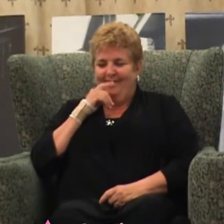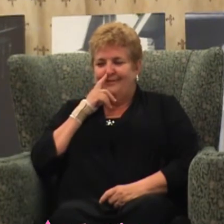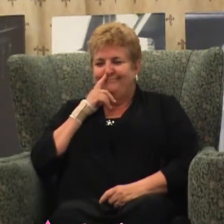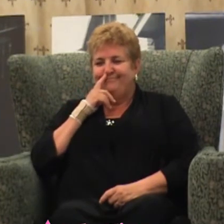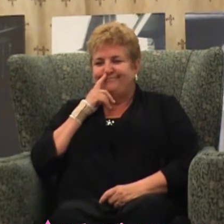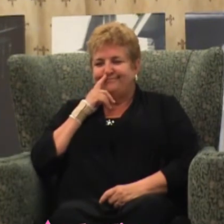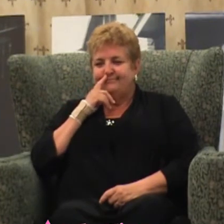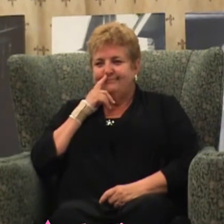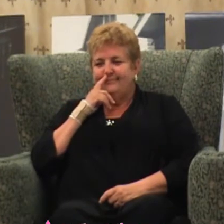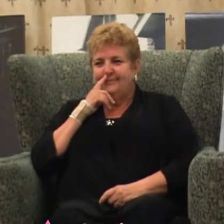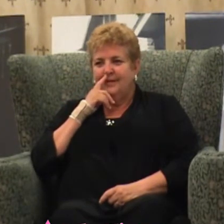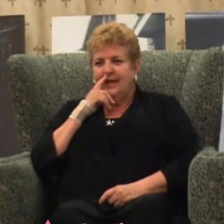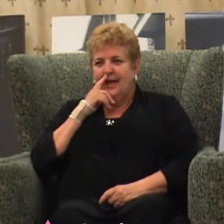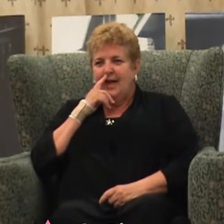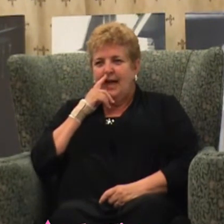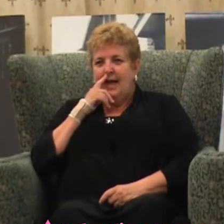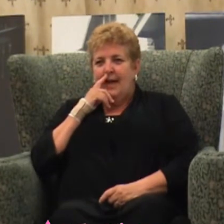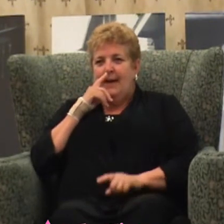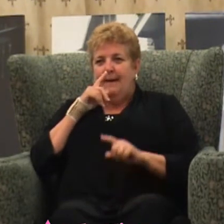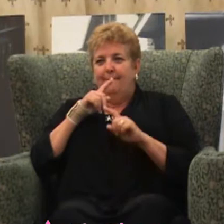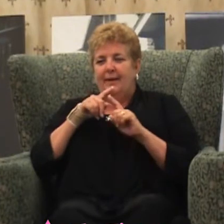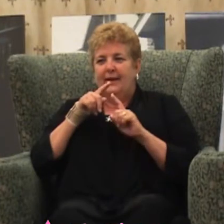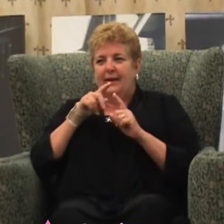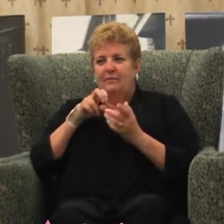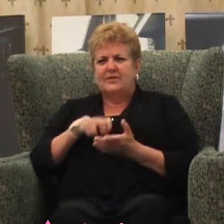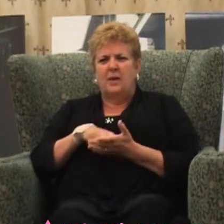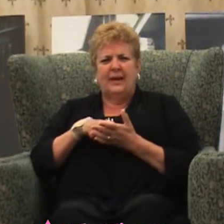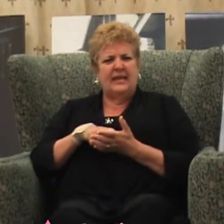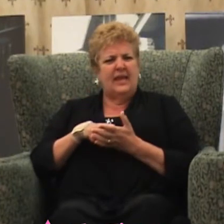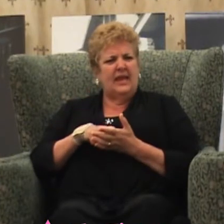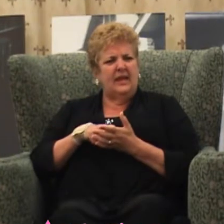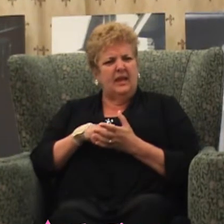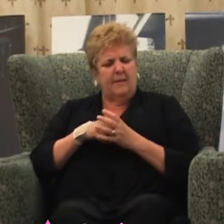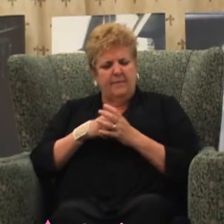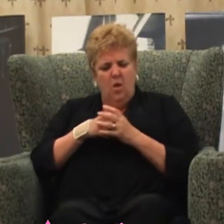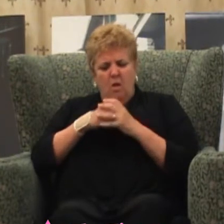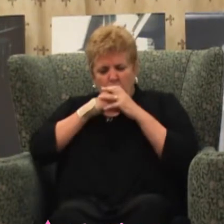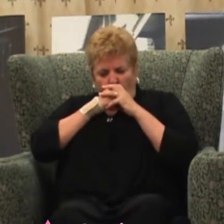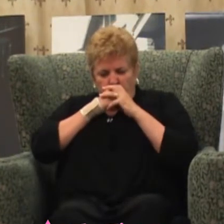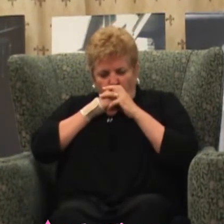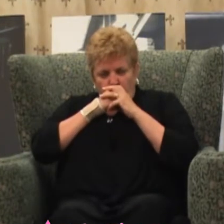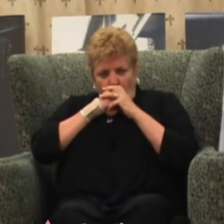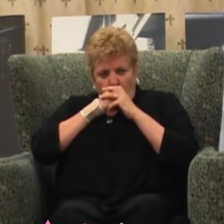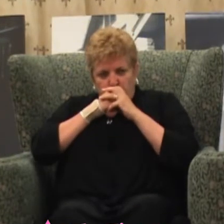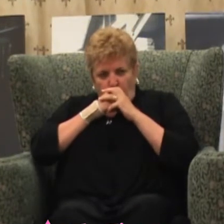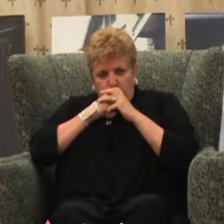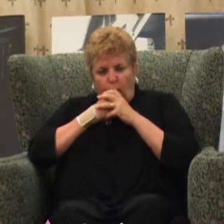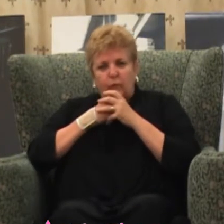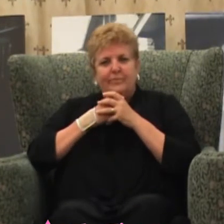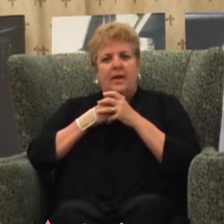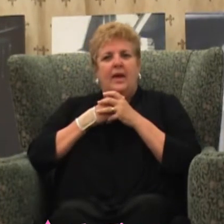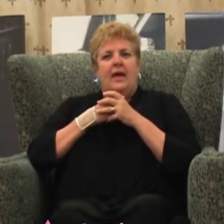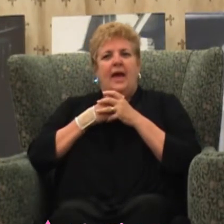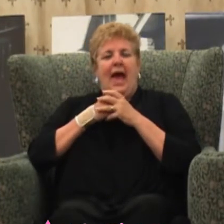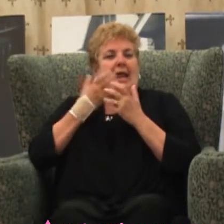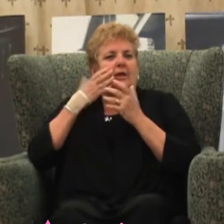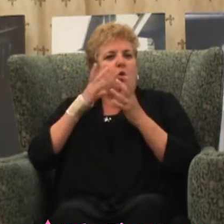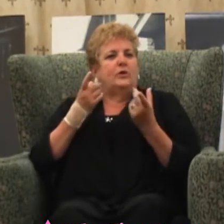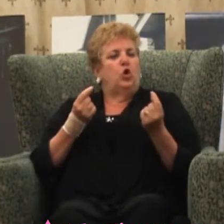but I'm on my knees and sucking whiskey out of a bedspread and don't know what to do about it. And I did a dumb thing because I was out of ideas. I